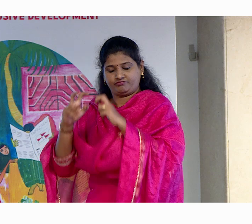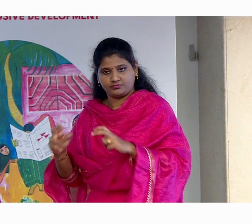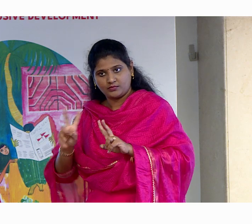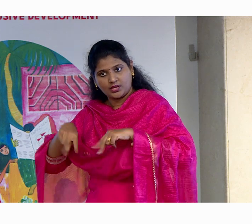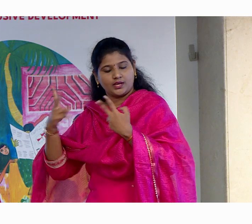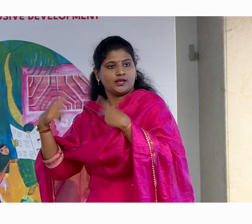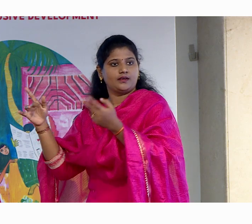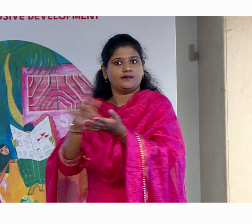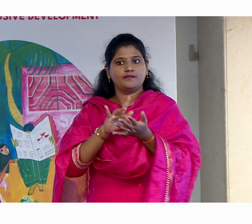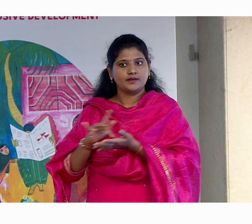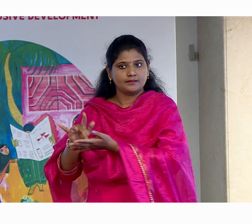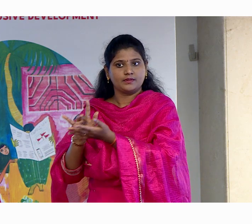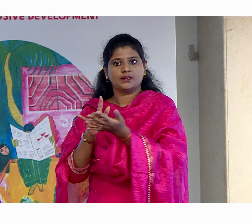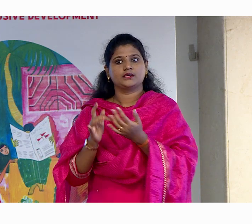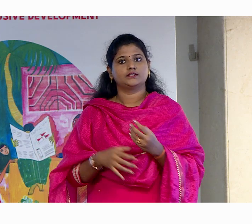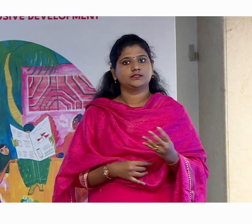areas.